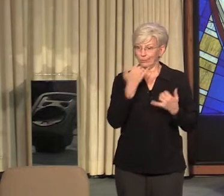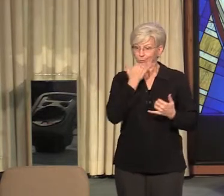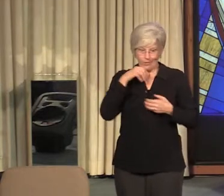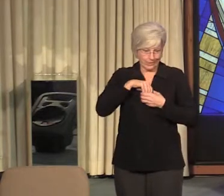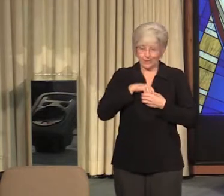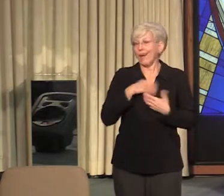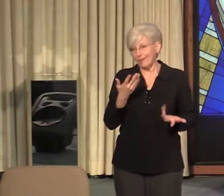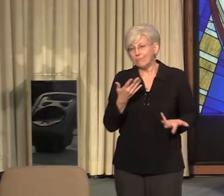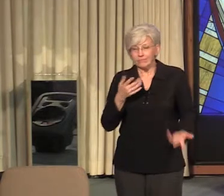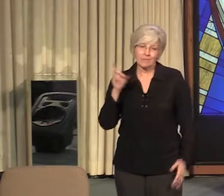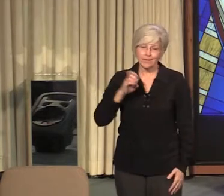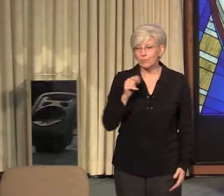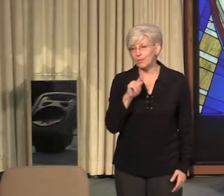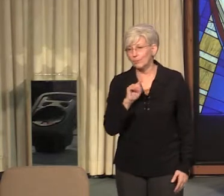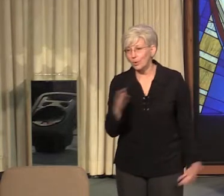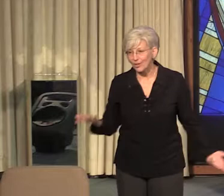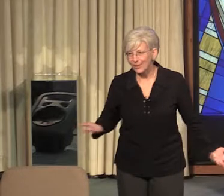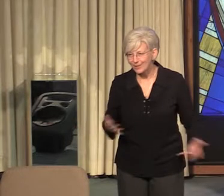tuberculosis.